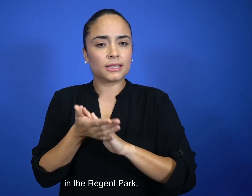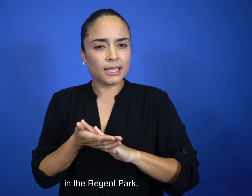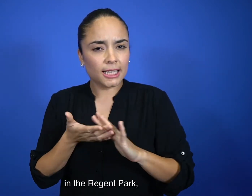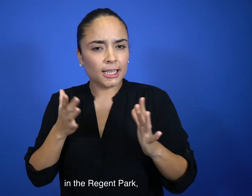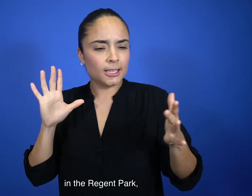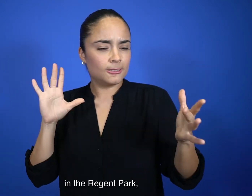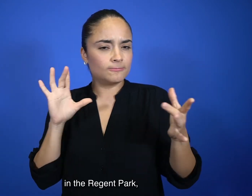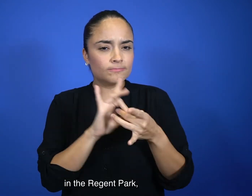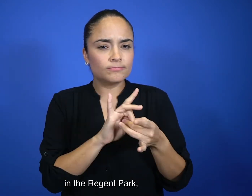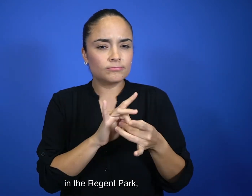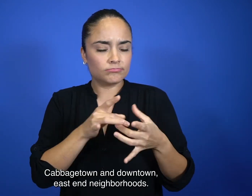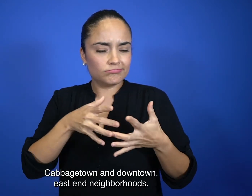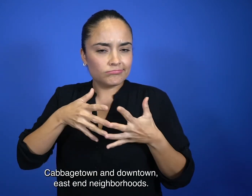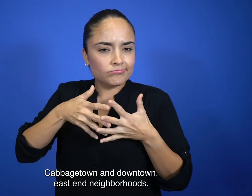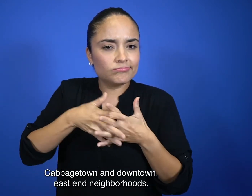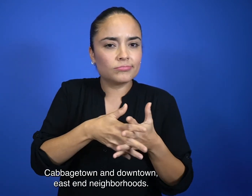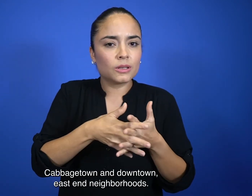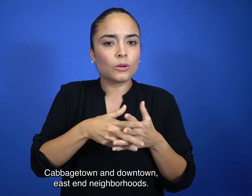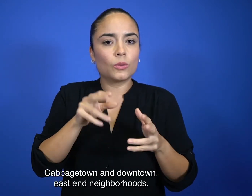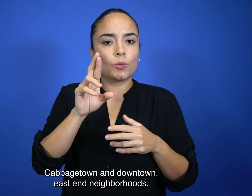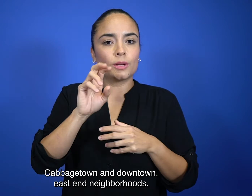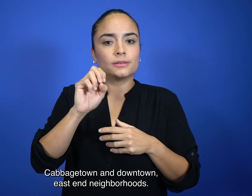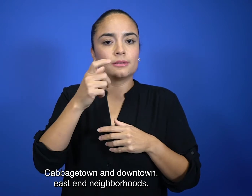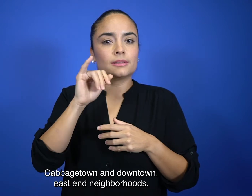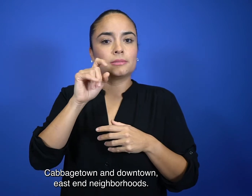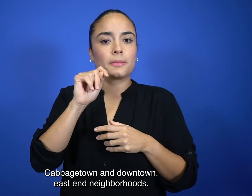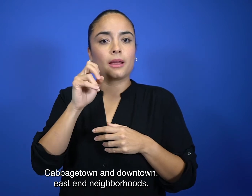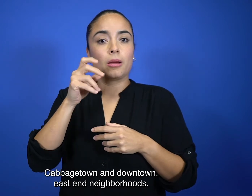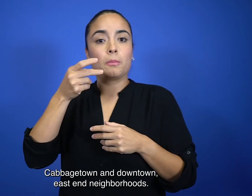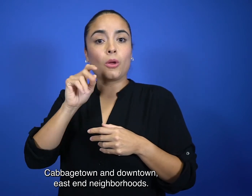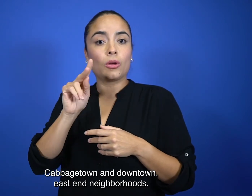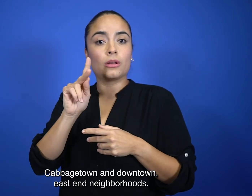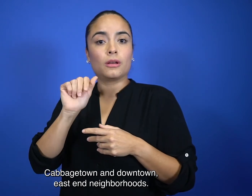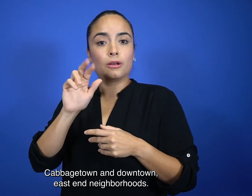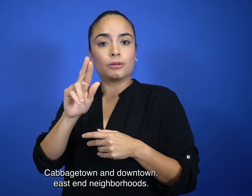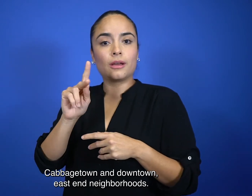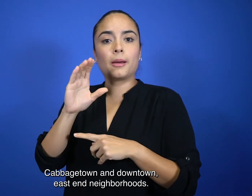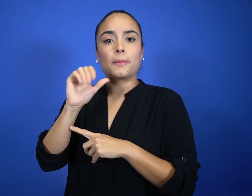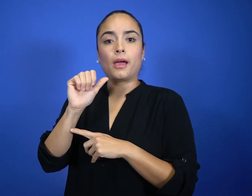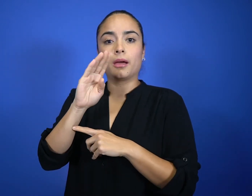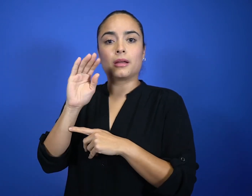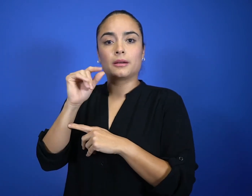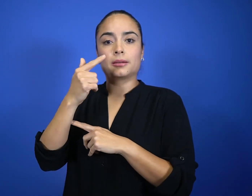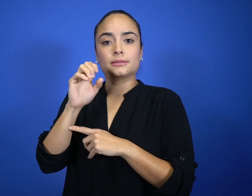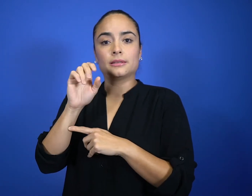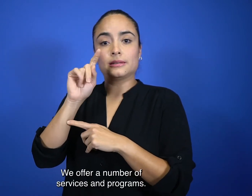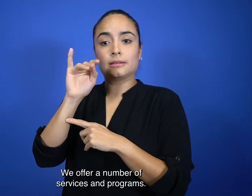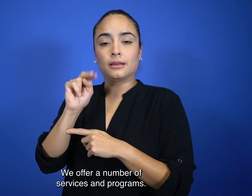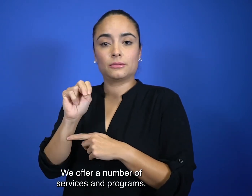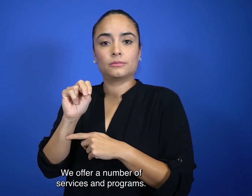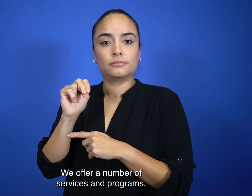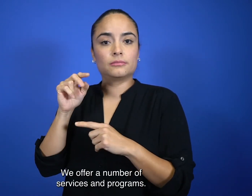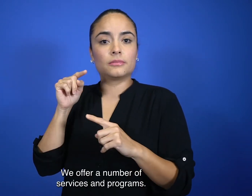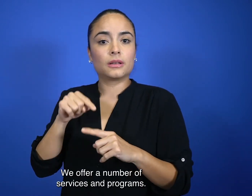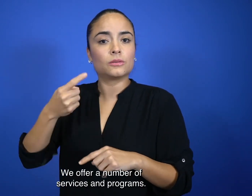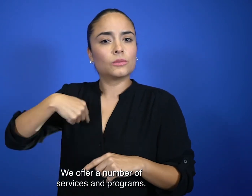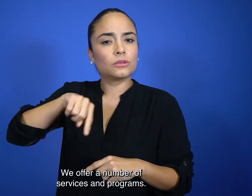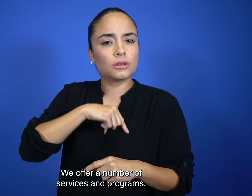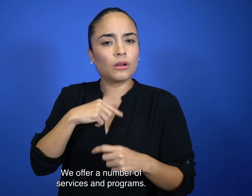Park, Cabbagetown, and downtown East End neighborhoods. We offer